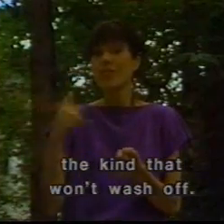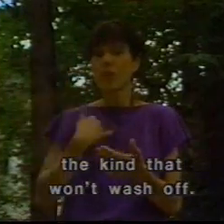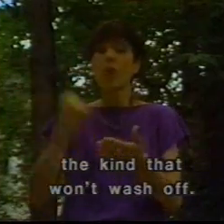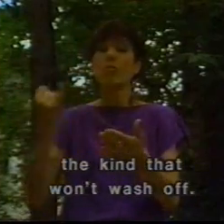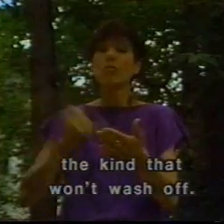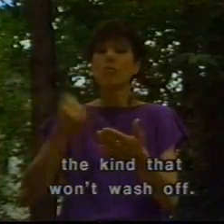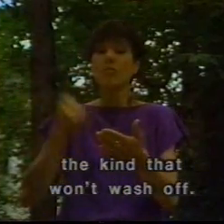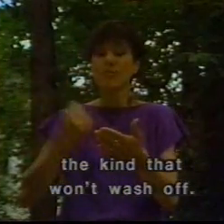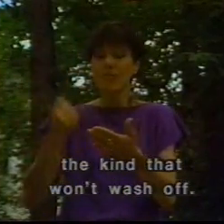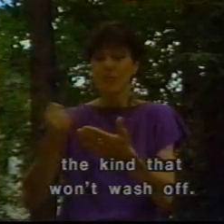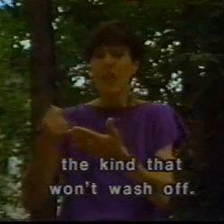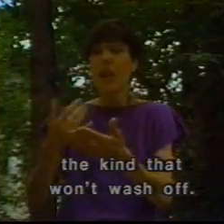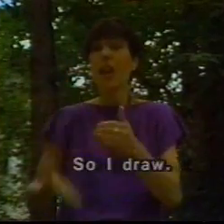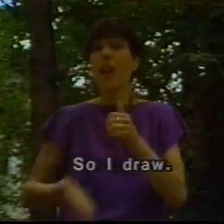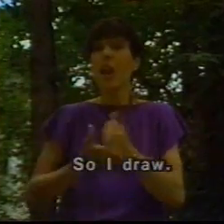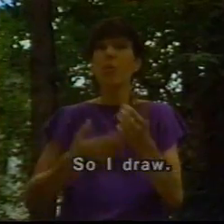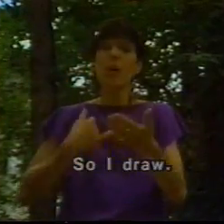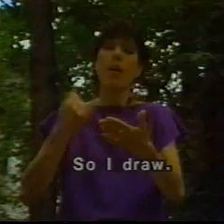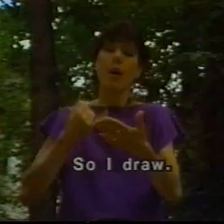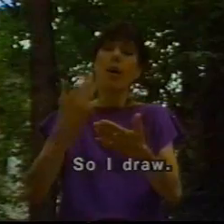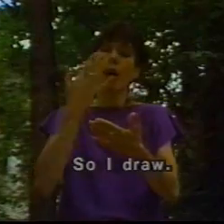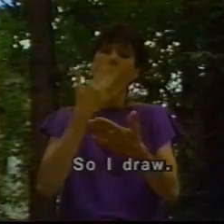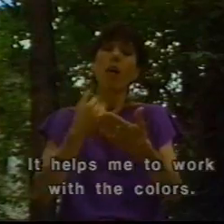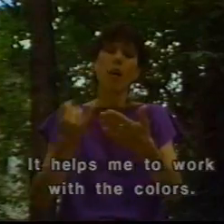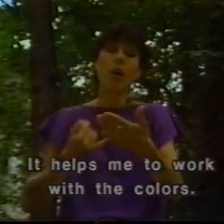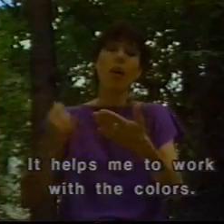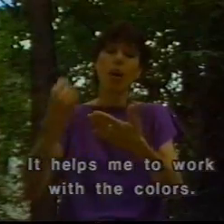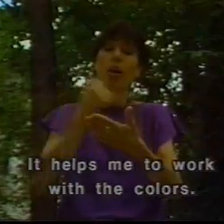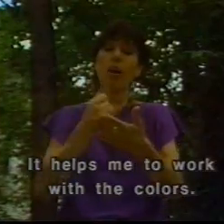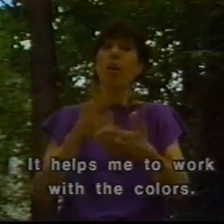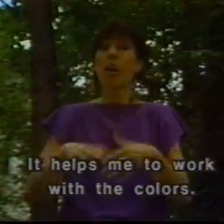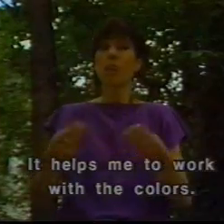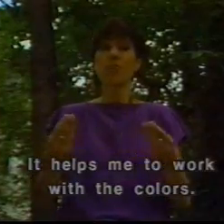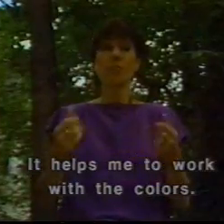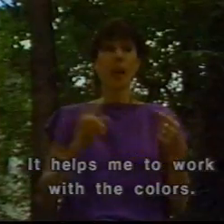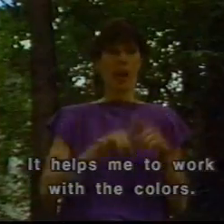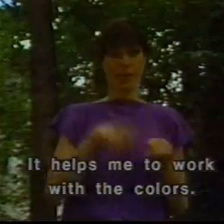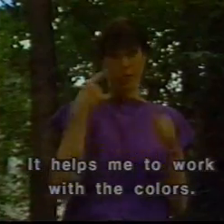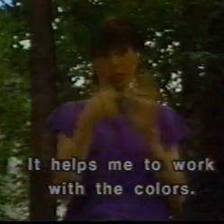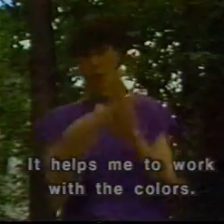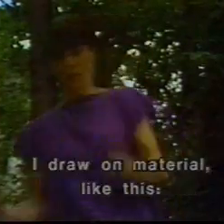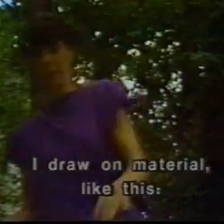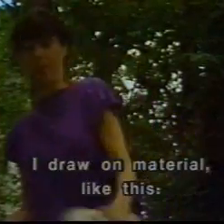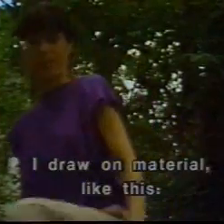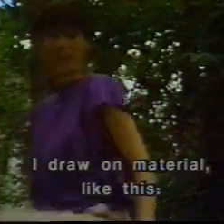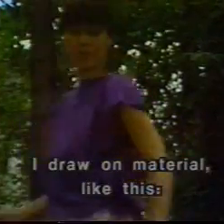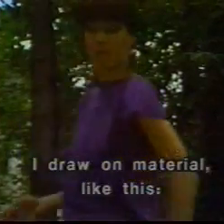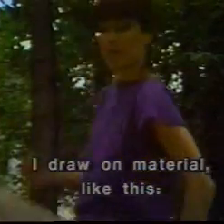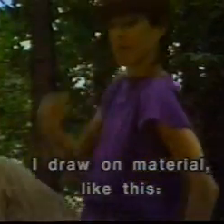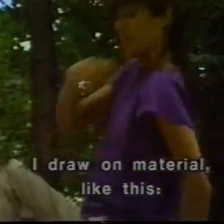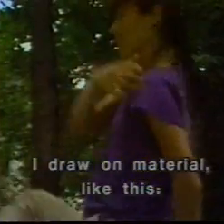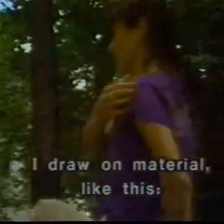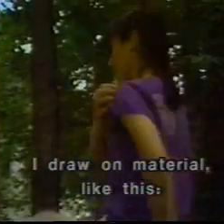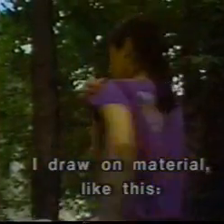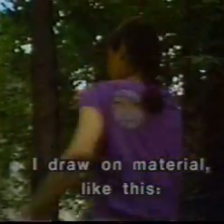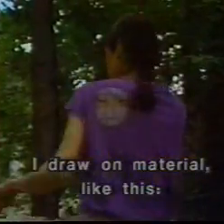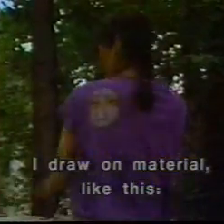won't wash off. So I draw. It helps me to work with the colors. I draw on material like this.